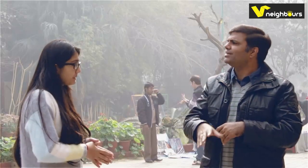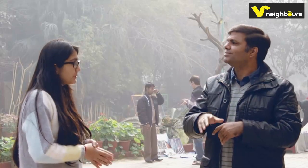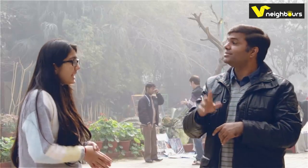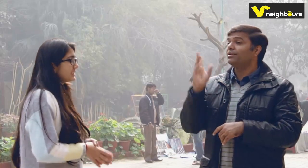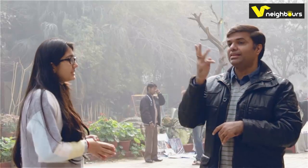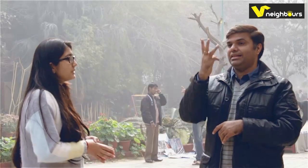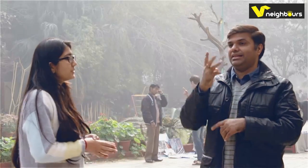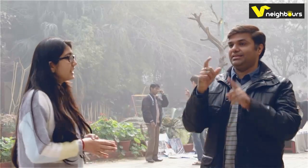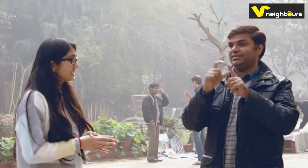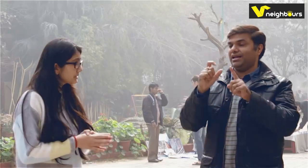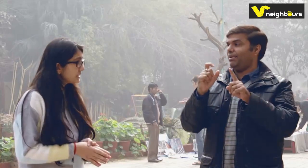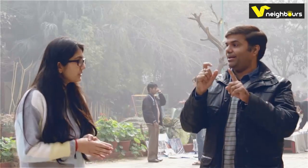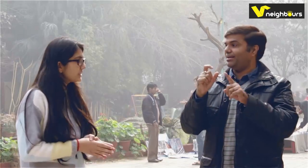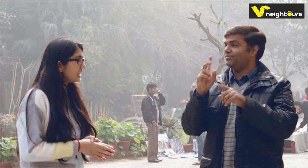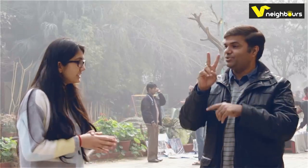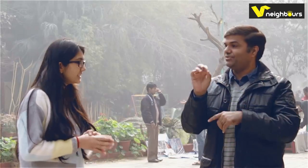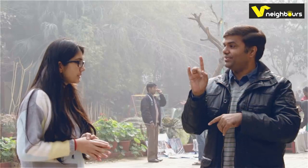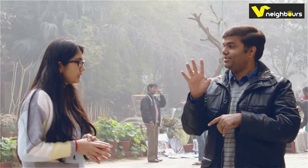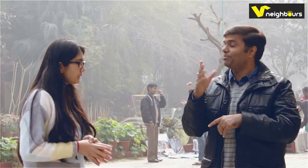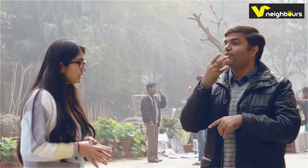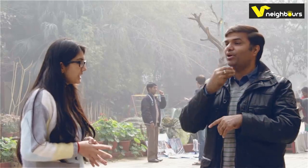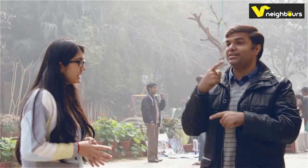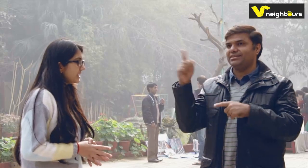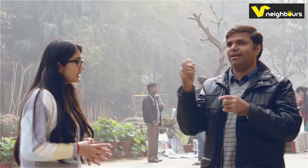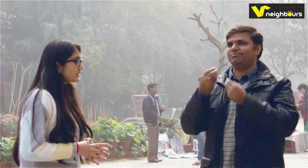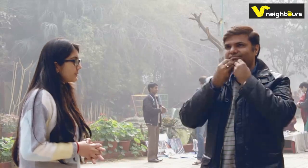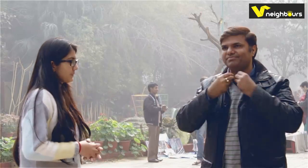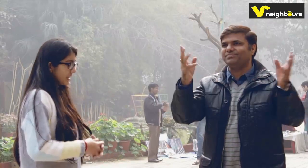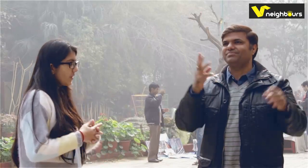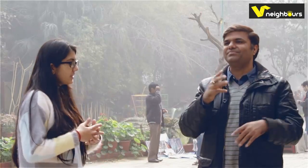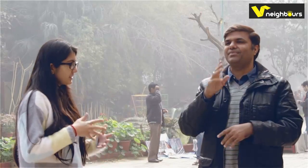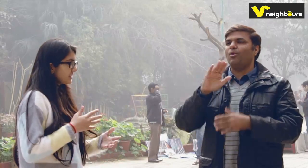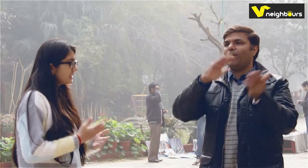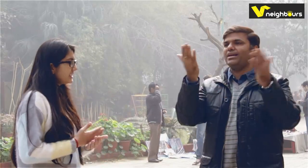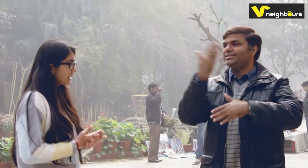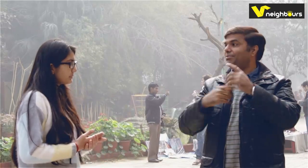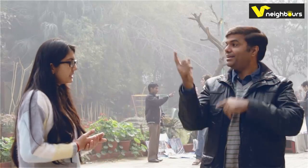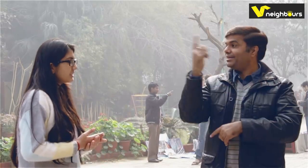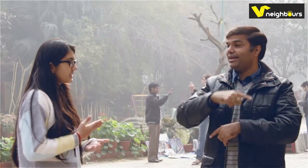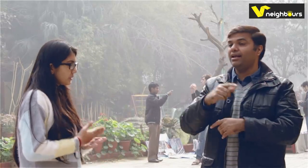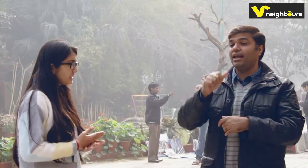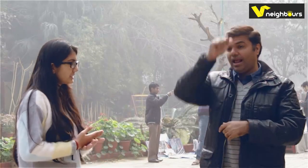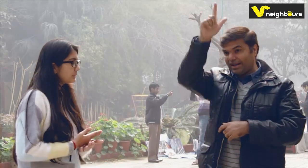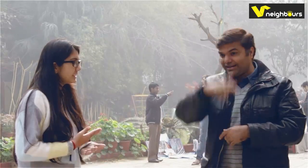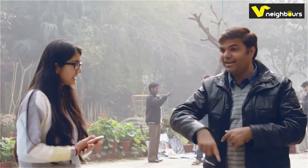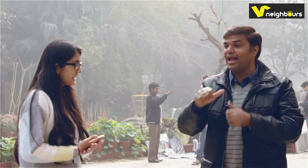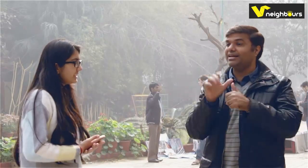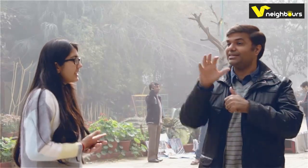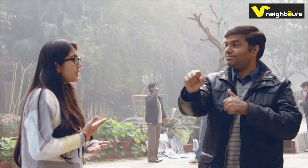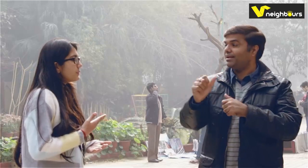people, accessibility for the other disabled people. So on 3rd December, the World Disability Day,